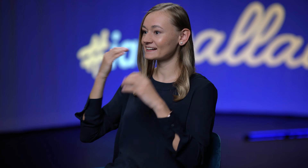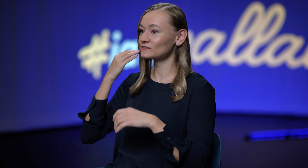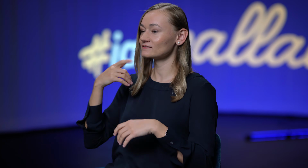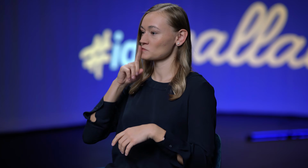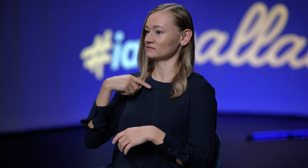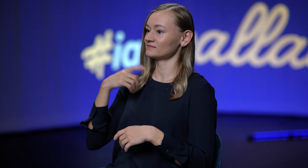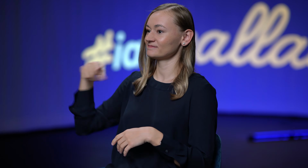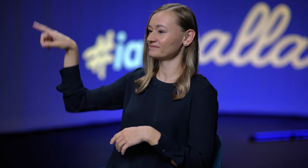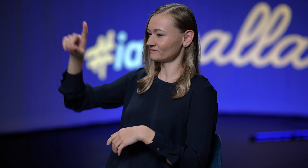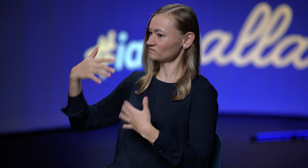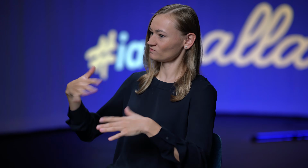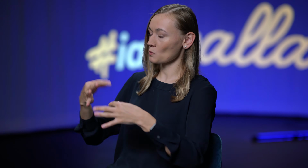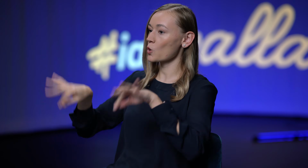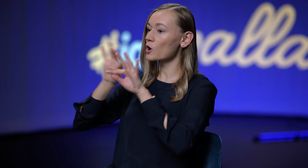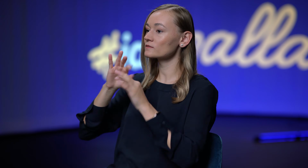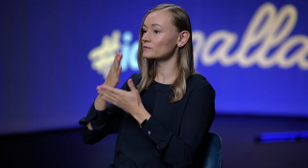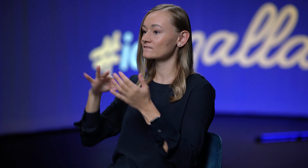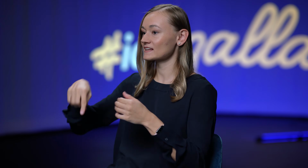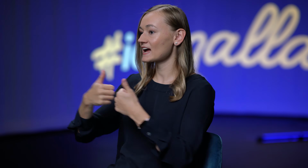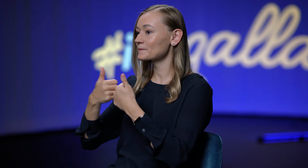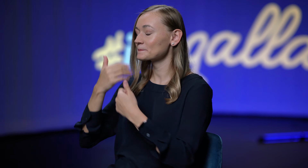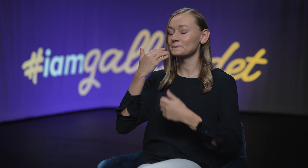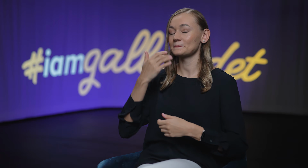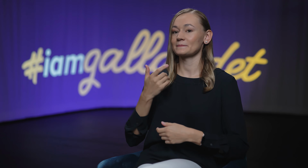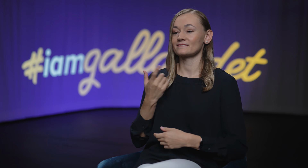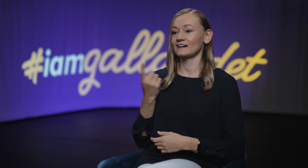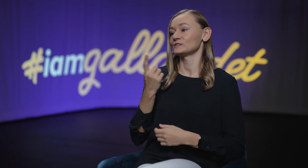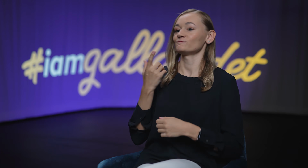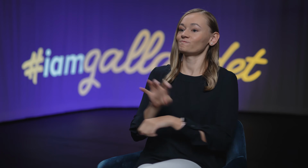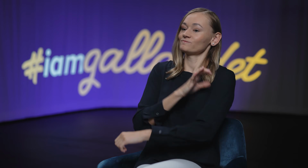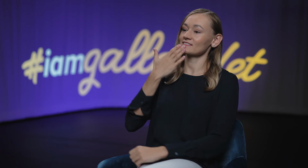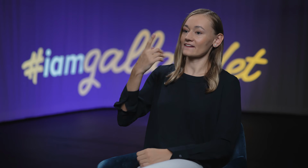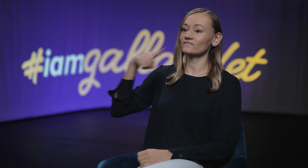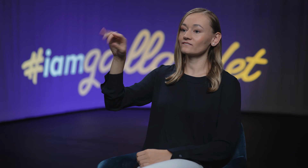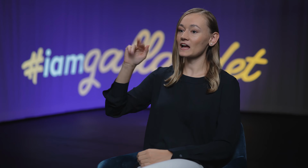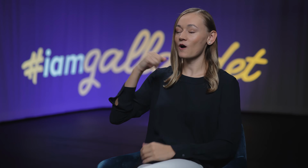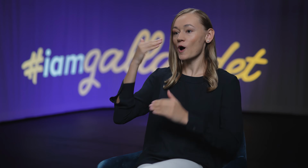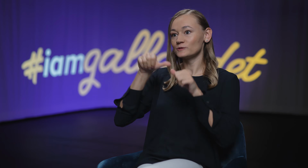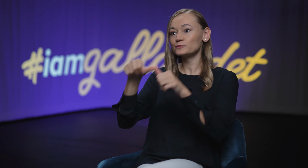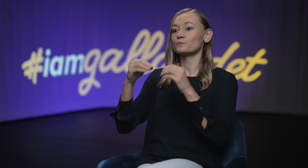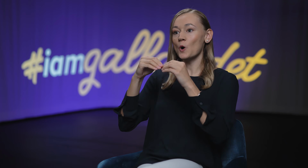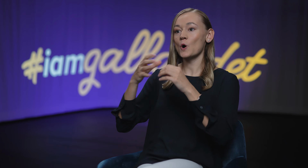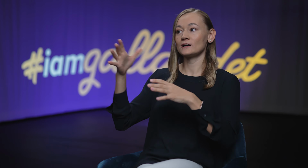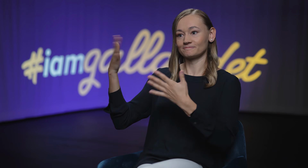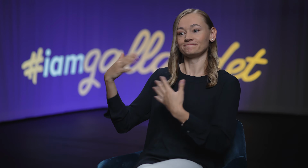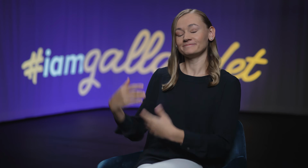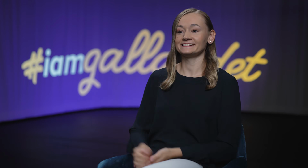how it would be. They are truly an important part of the game. It gives us goosebumps. We are thankful for the fans and hope more continue to